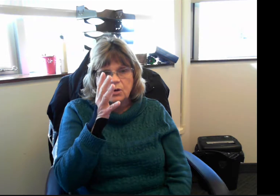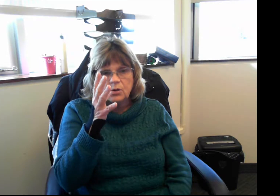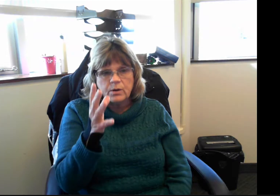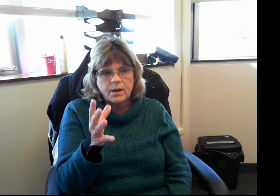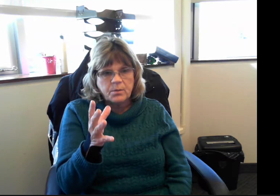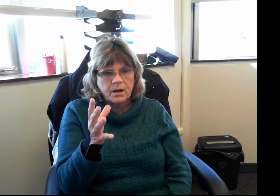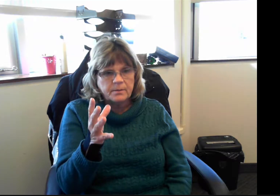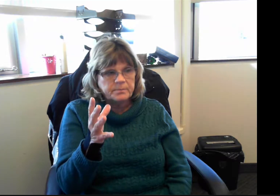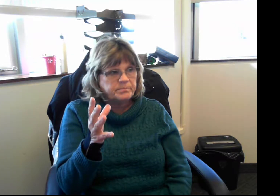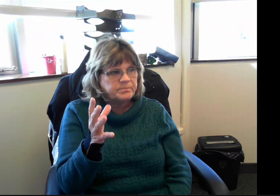grandma,